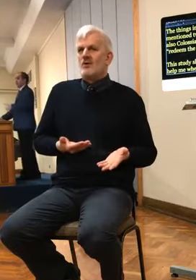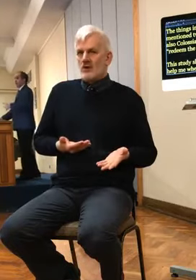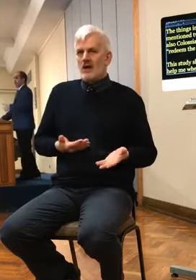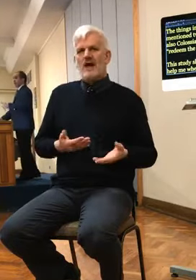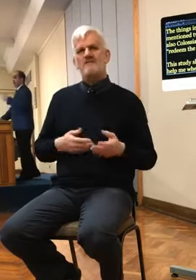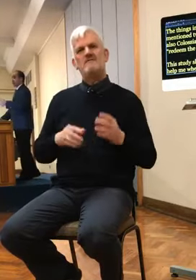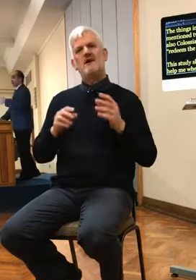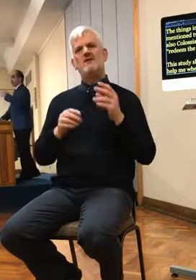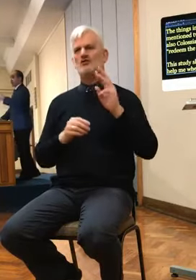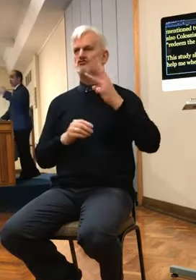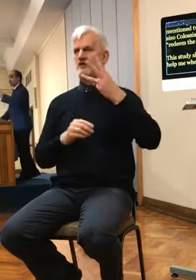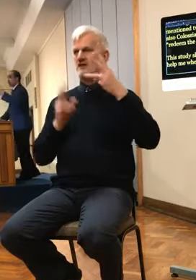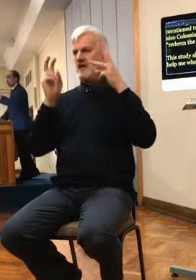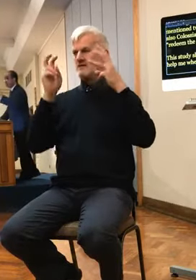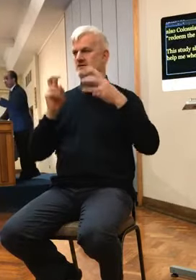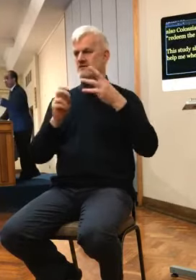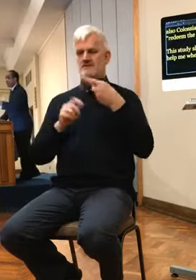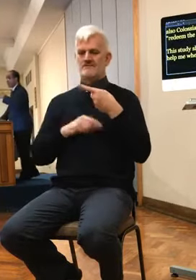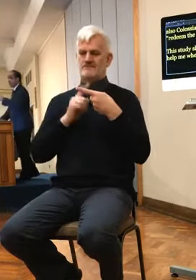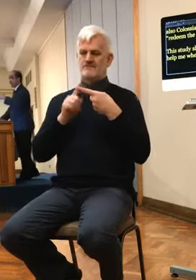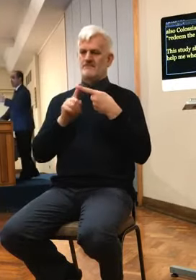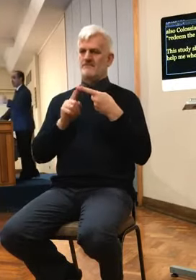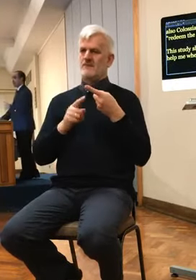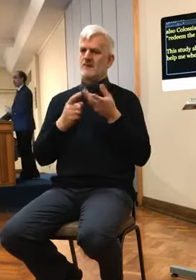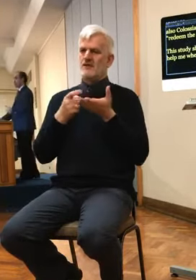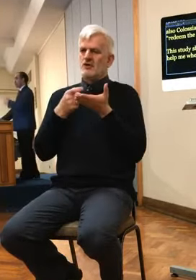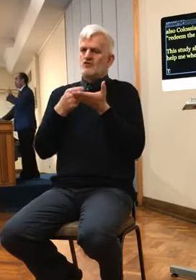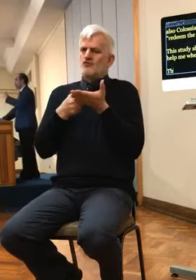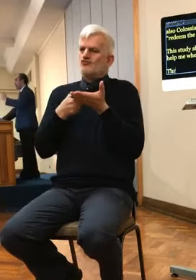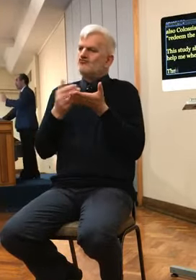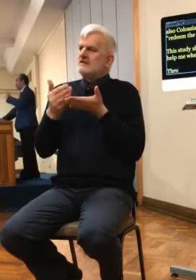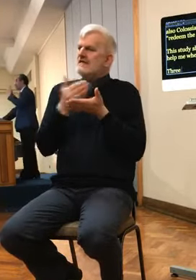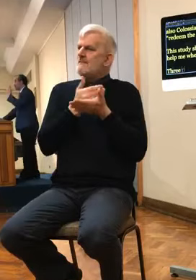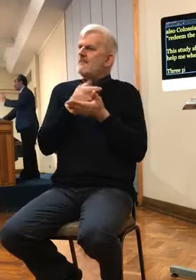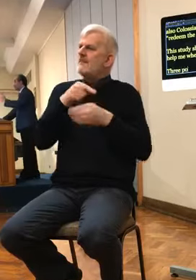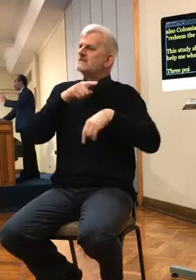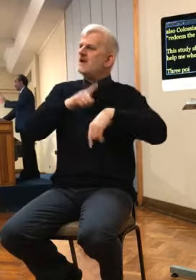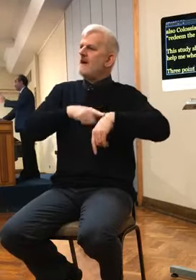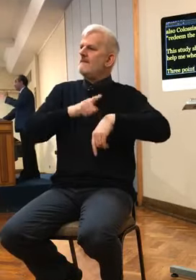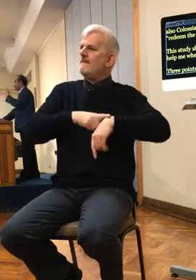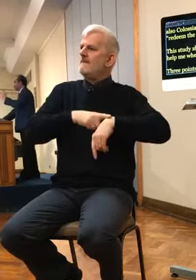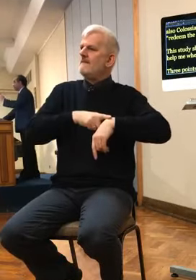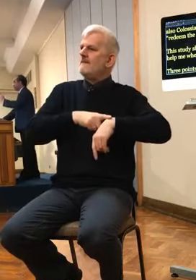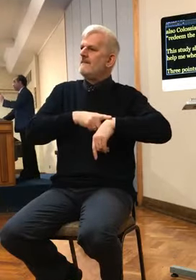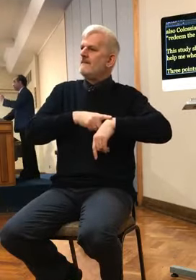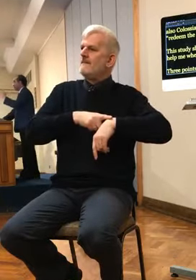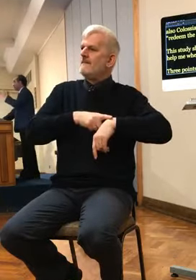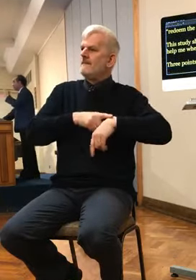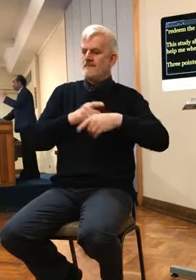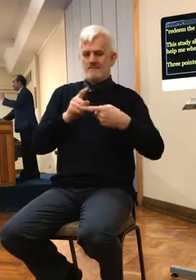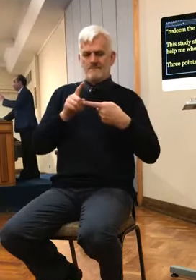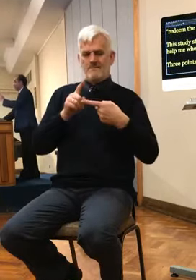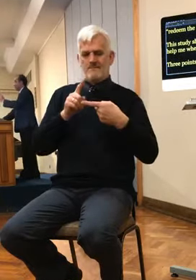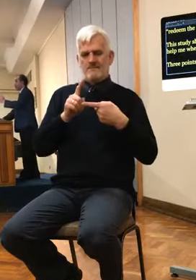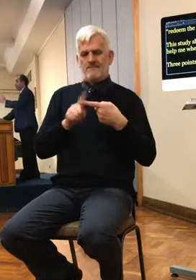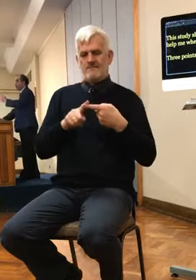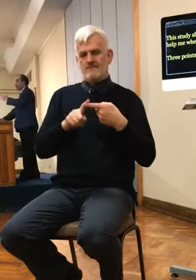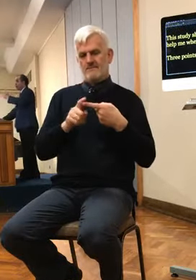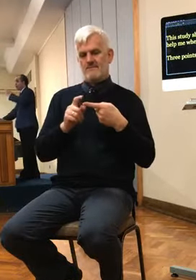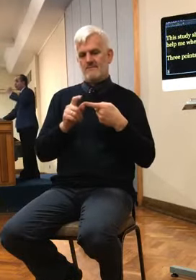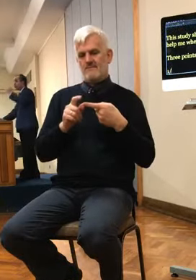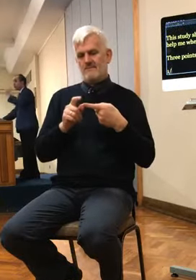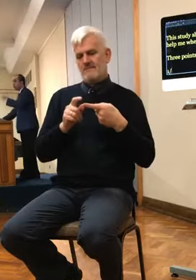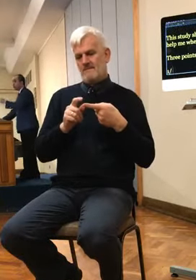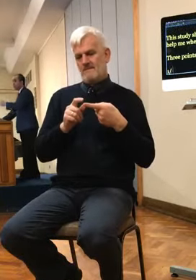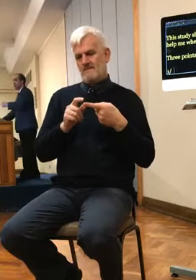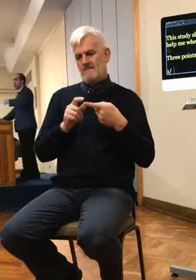one, is that word, the redeeming. What does it mean? The second, the time. And the third one, the stimulus, or if you